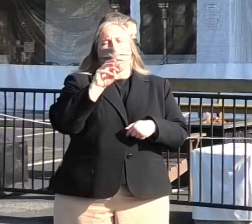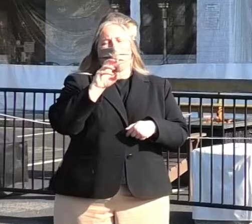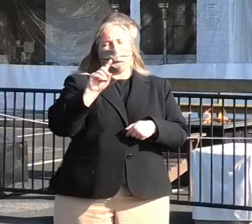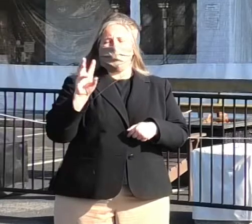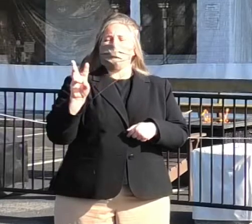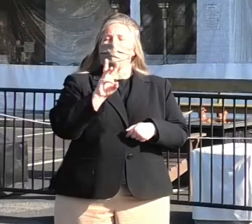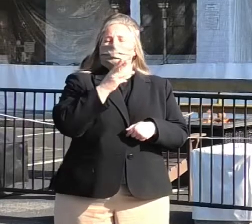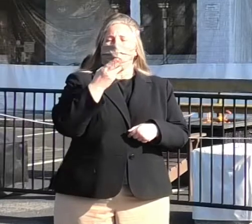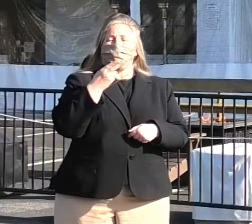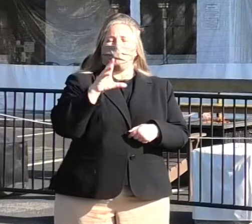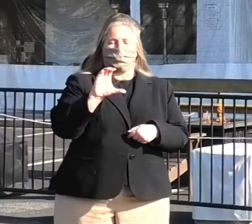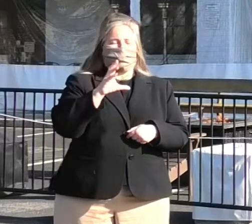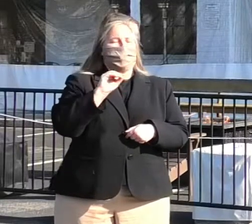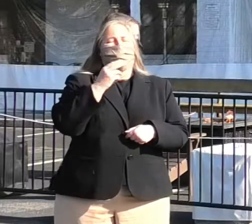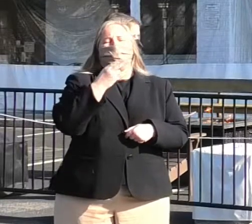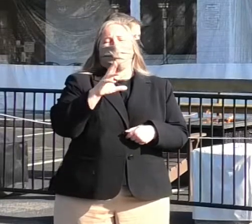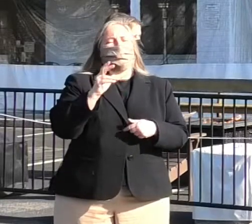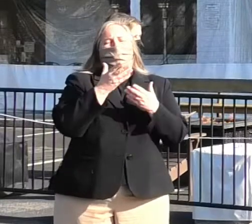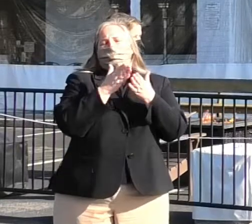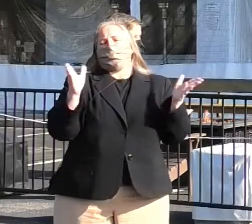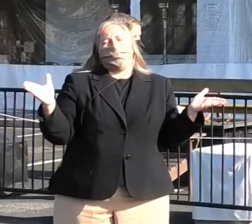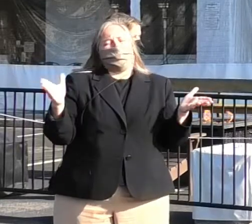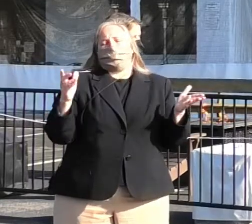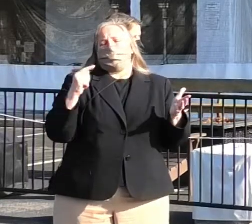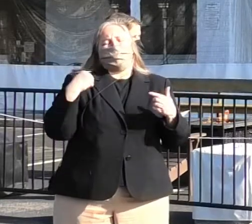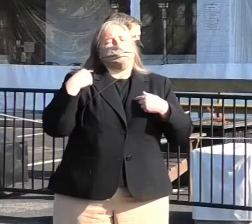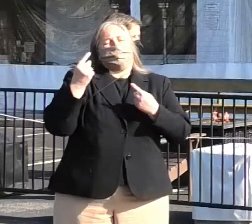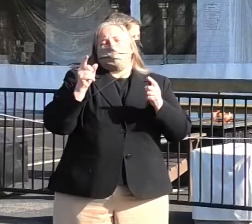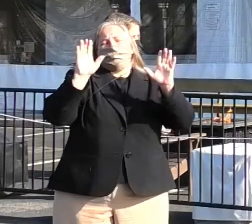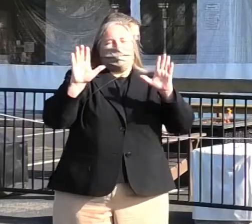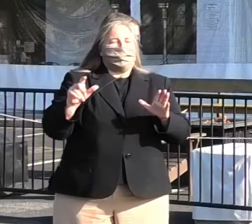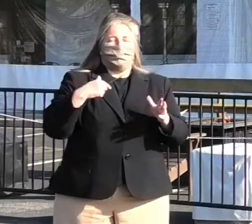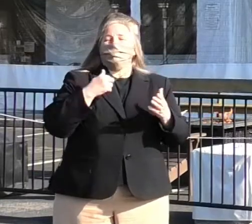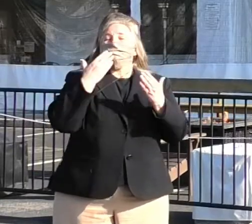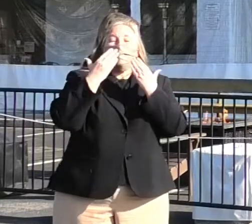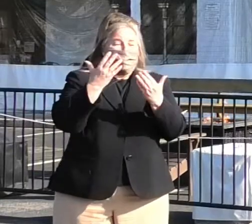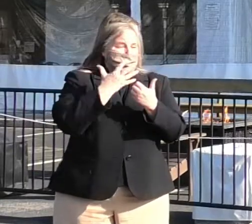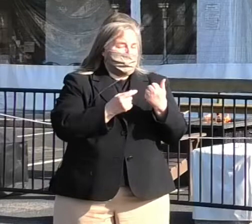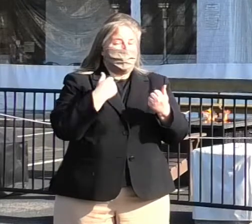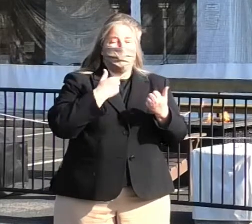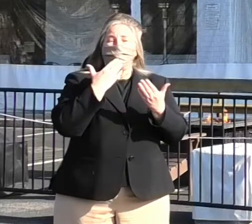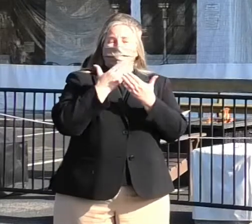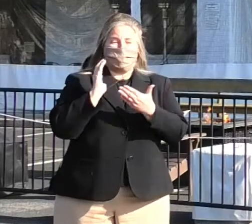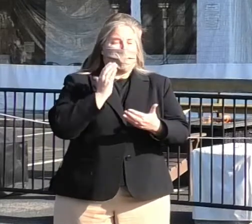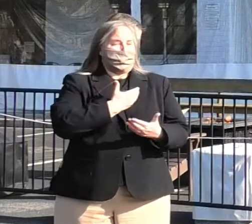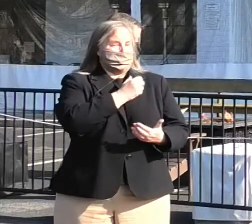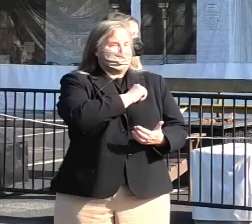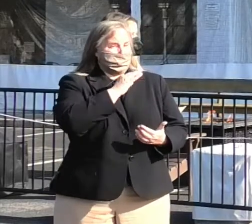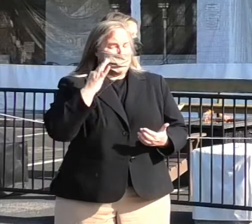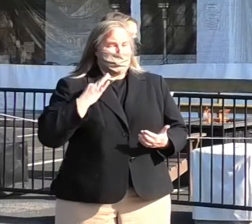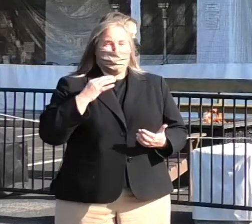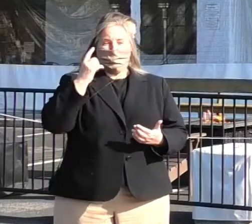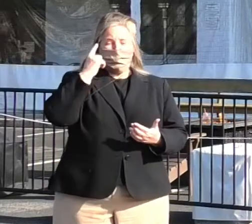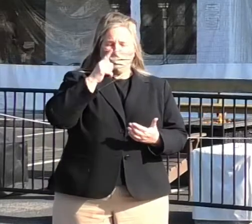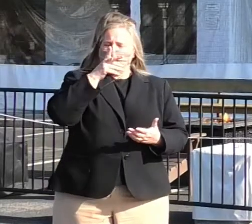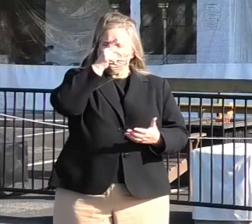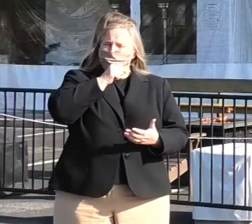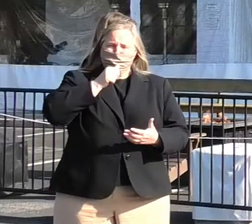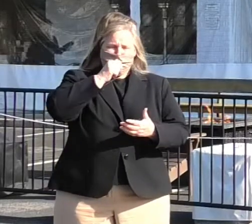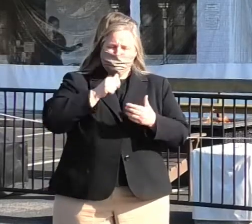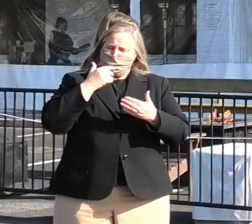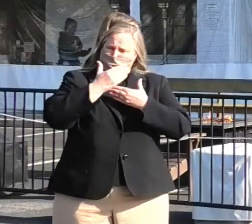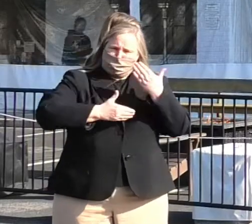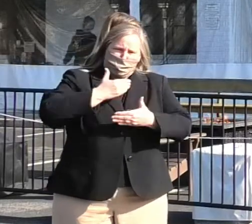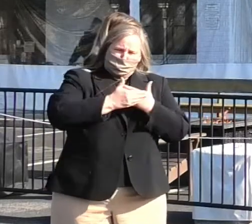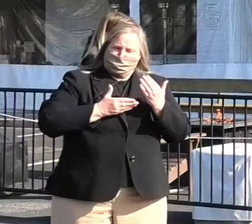whole has been amazing. So just thank you to everybody. I want to thank our staff for just powering through. It's